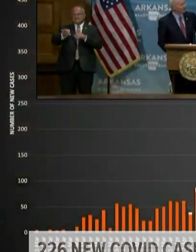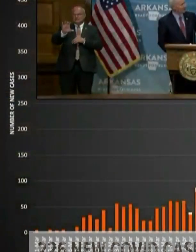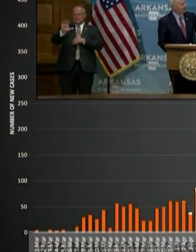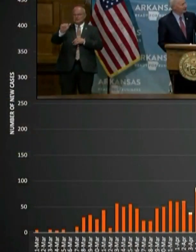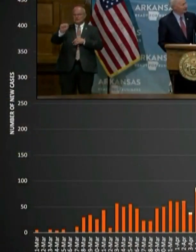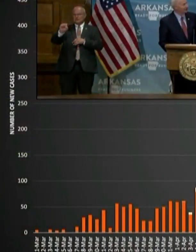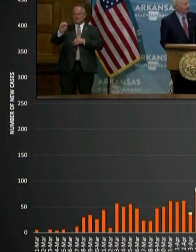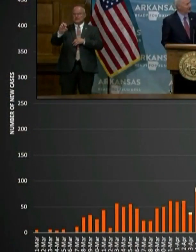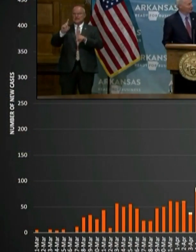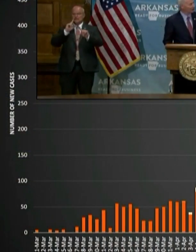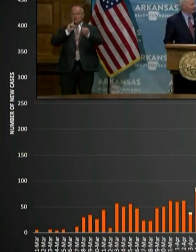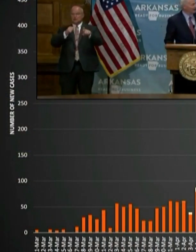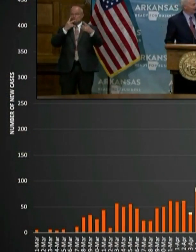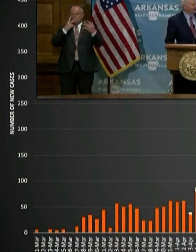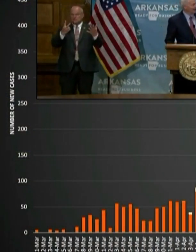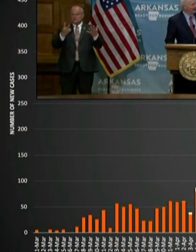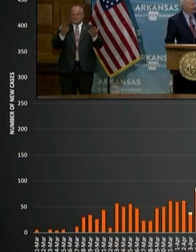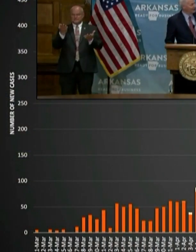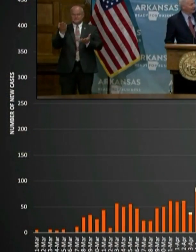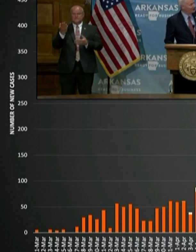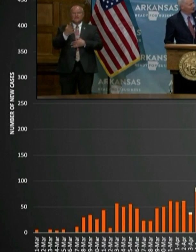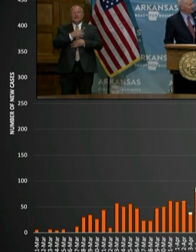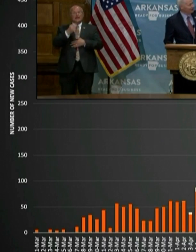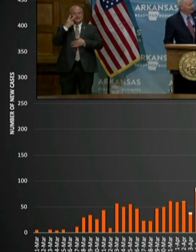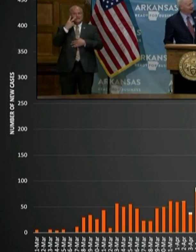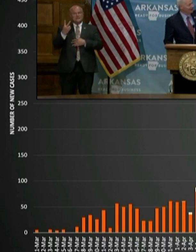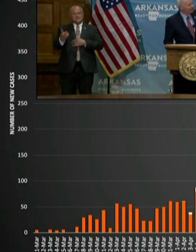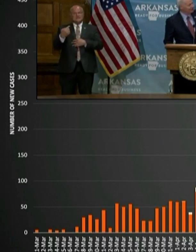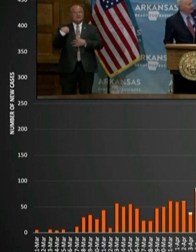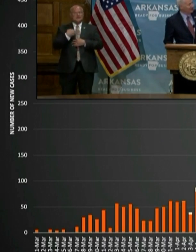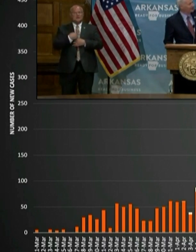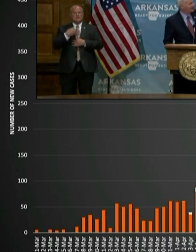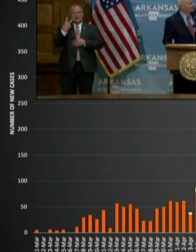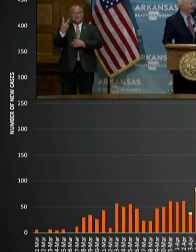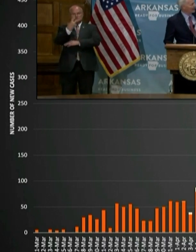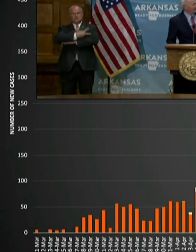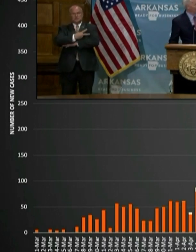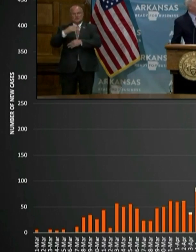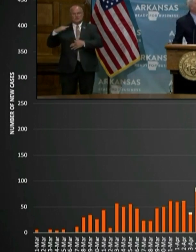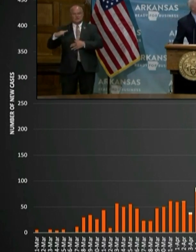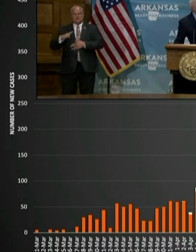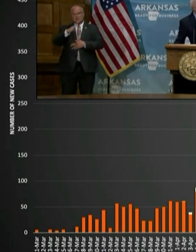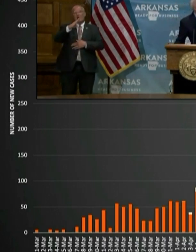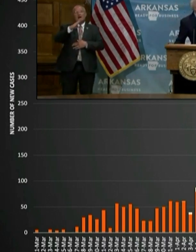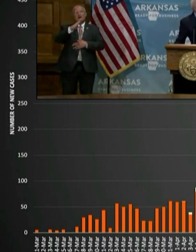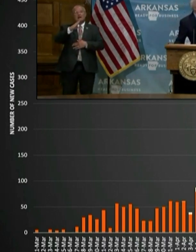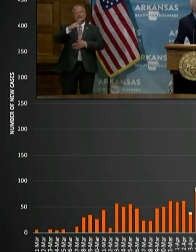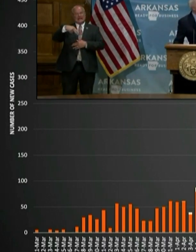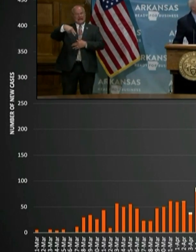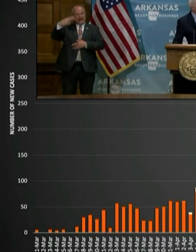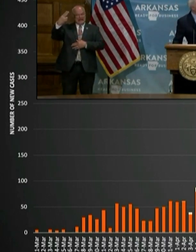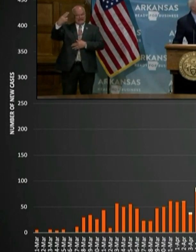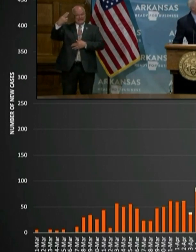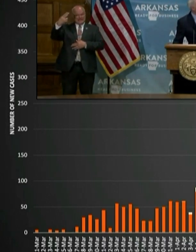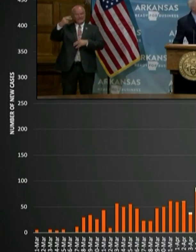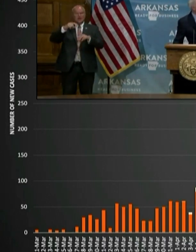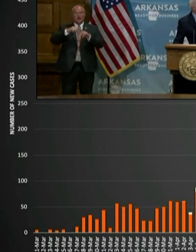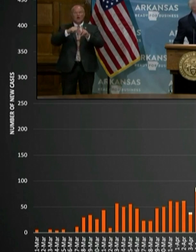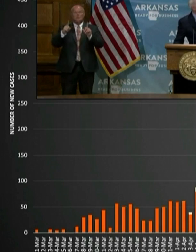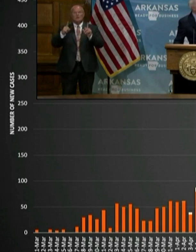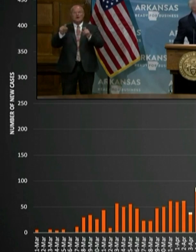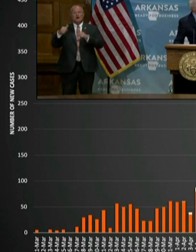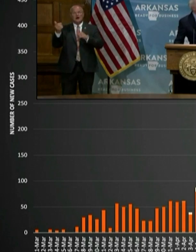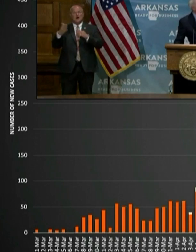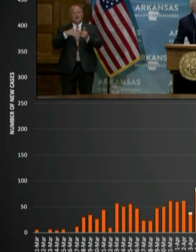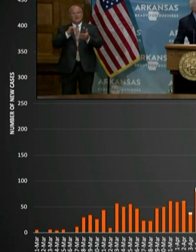case report that you can see where we are. And you can see we've had 2 days of spike that have been rather high, but beyond